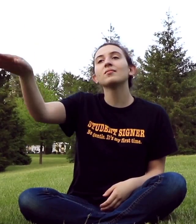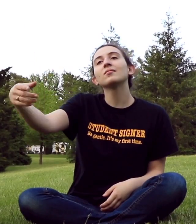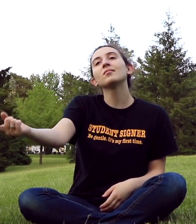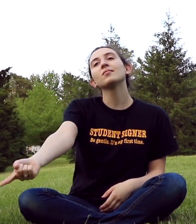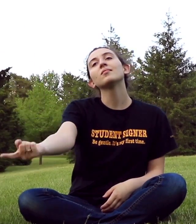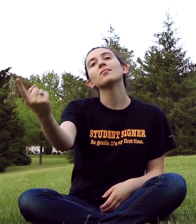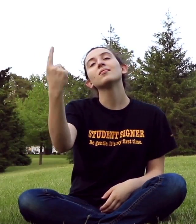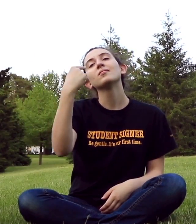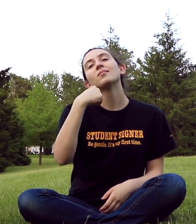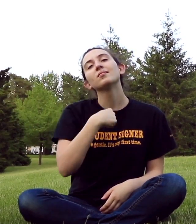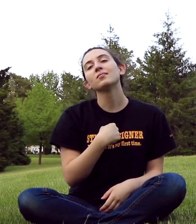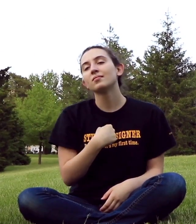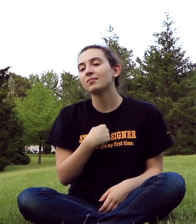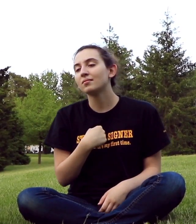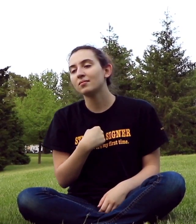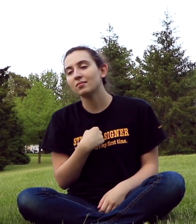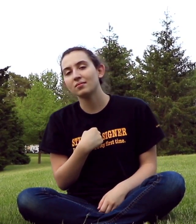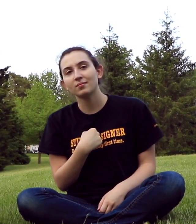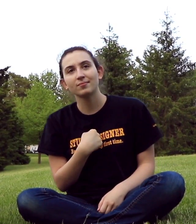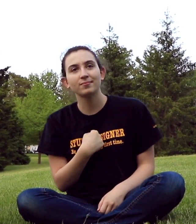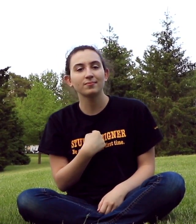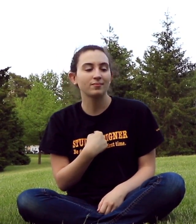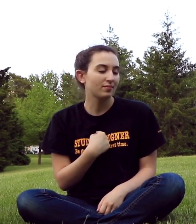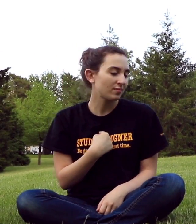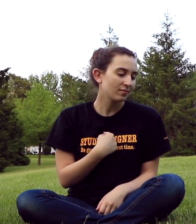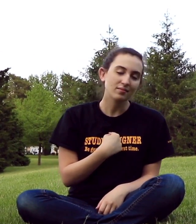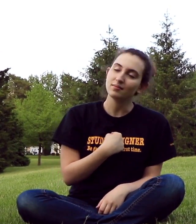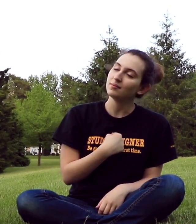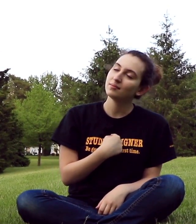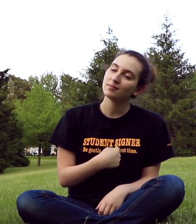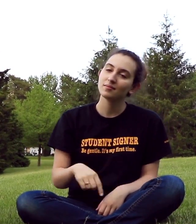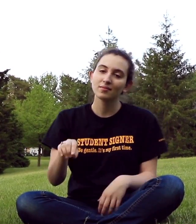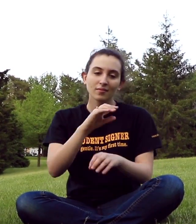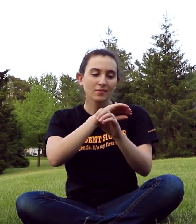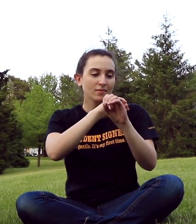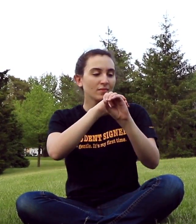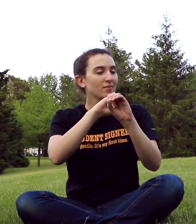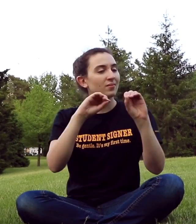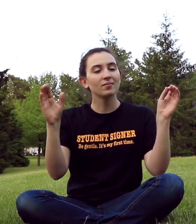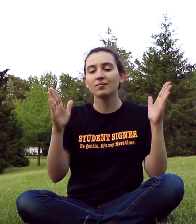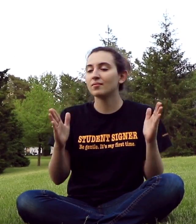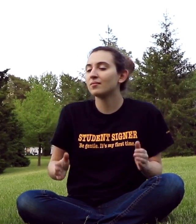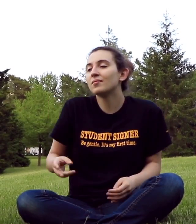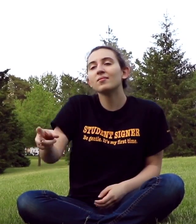waving back at me? Oh.